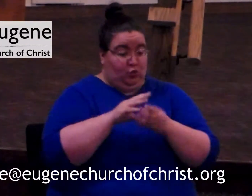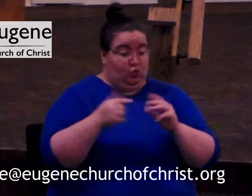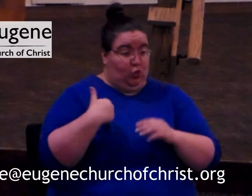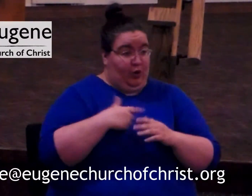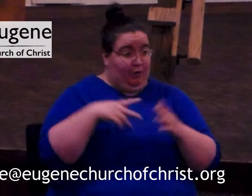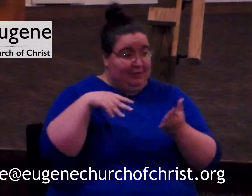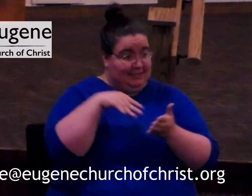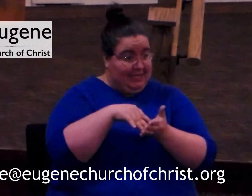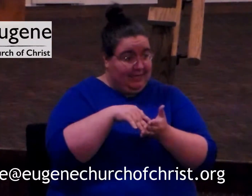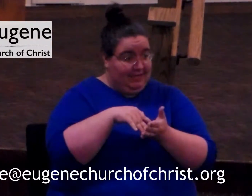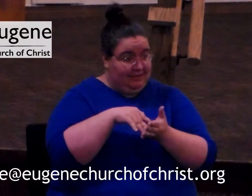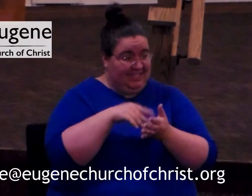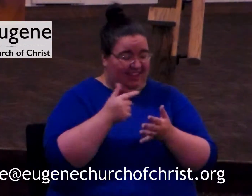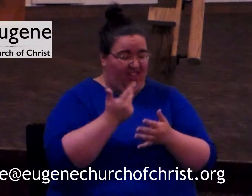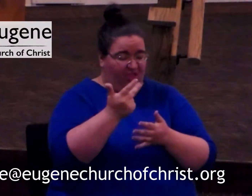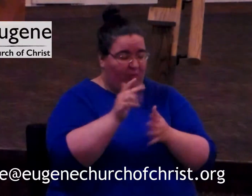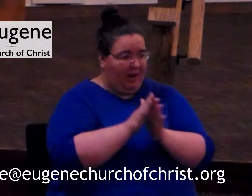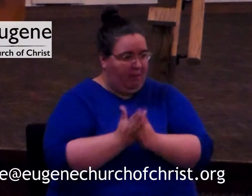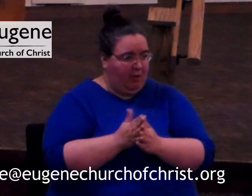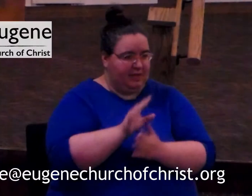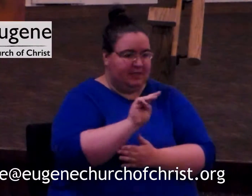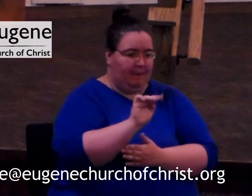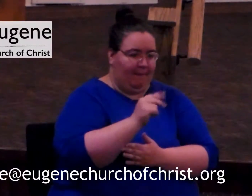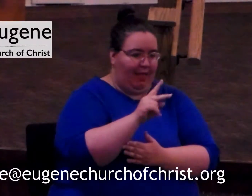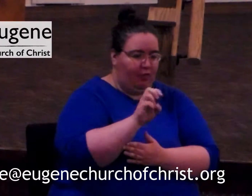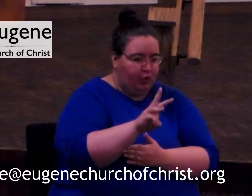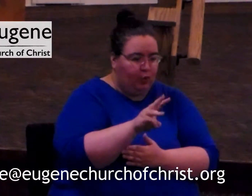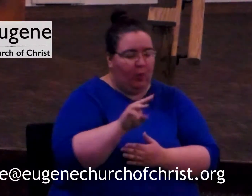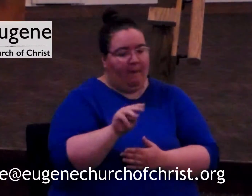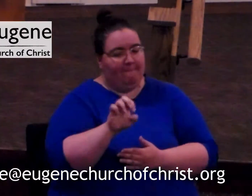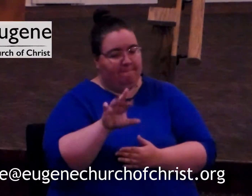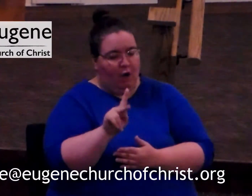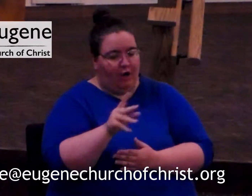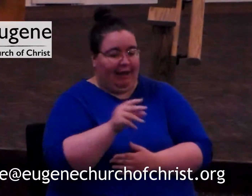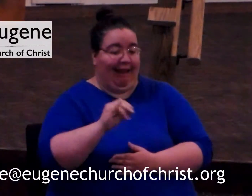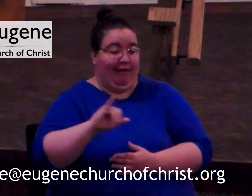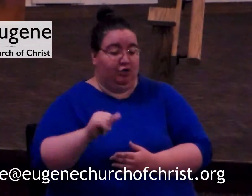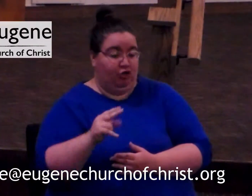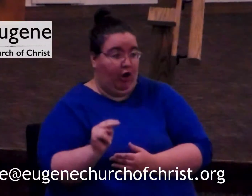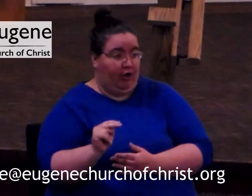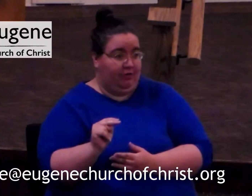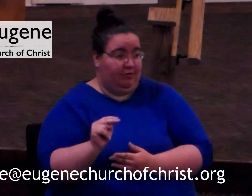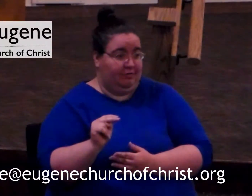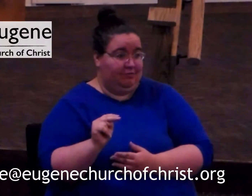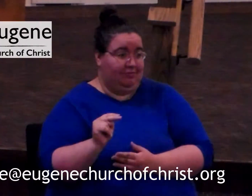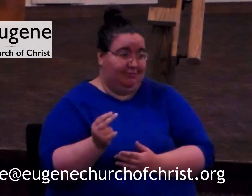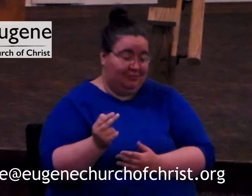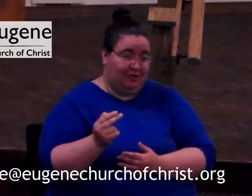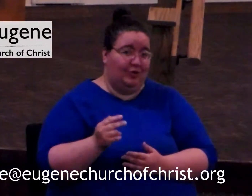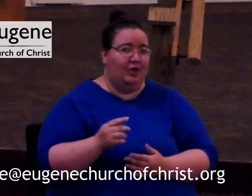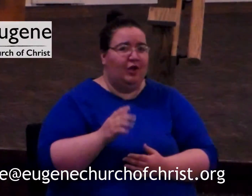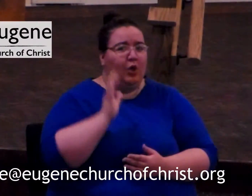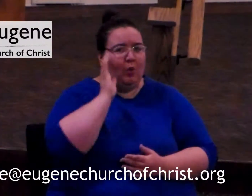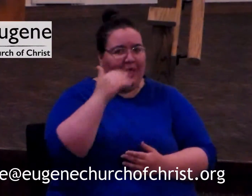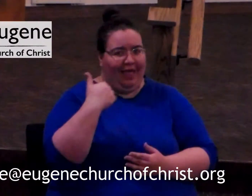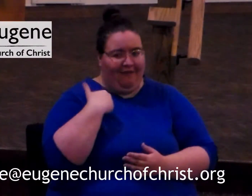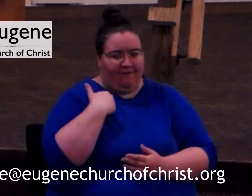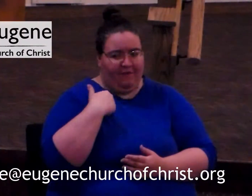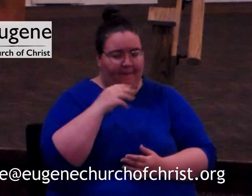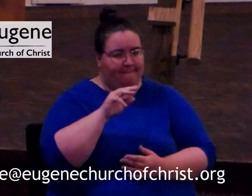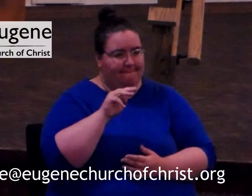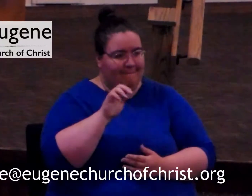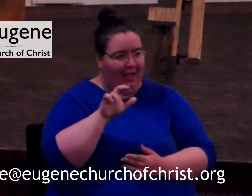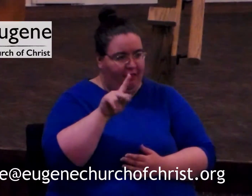John. I'm going to have John up on the screen here. It's in John 12, but we're also going to be referring to Matthew 26 along the way. So if you'd like